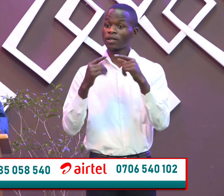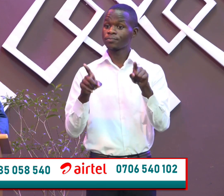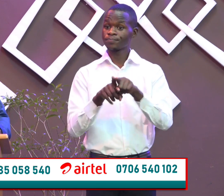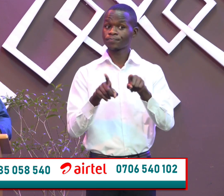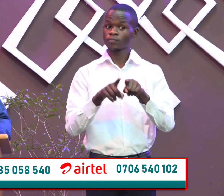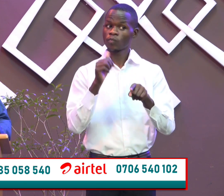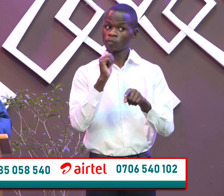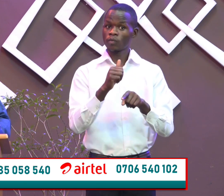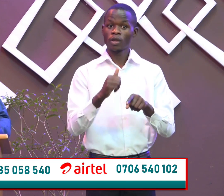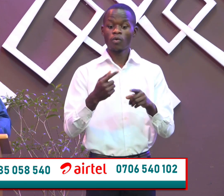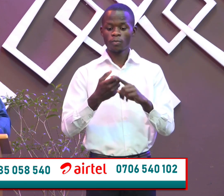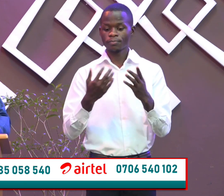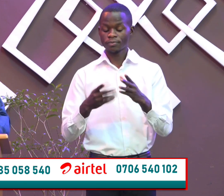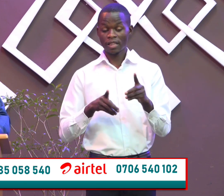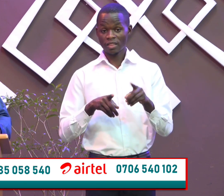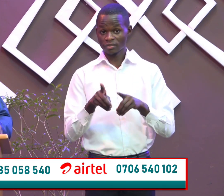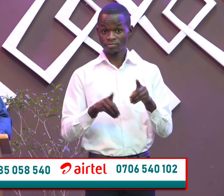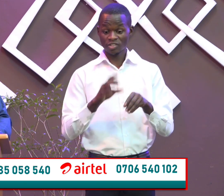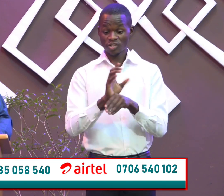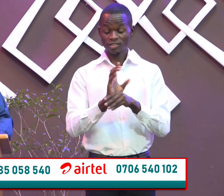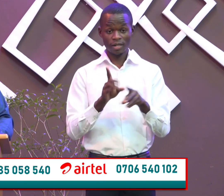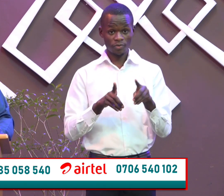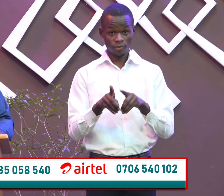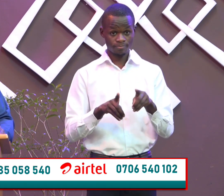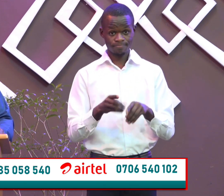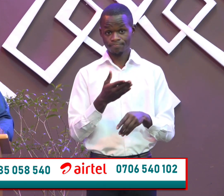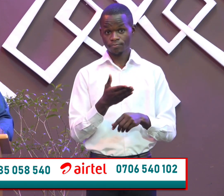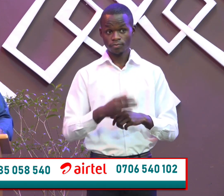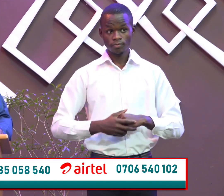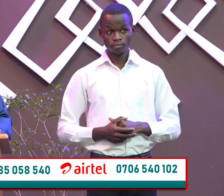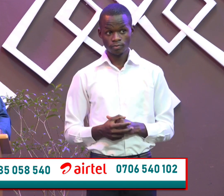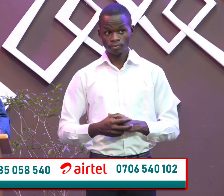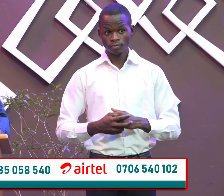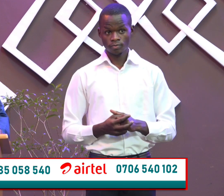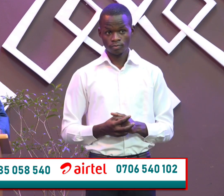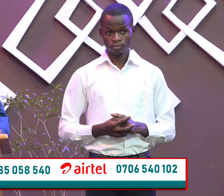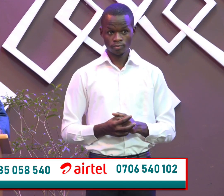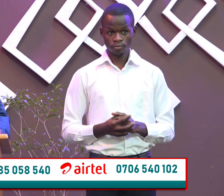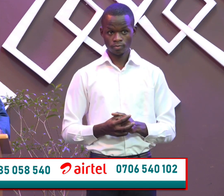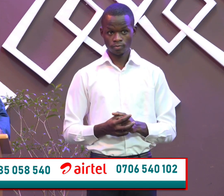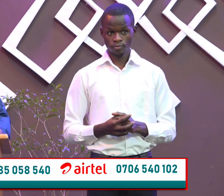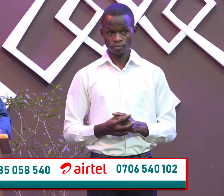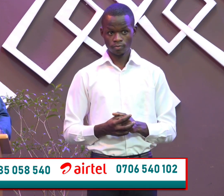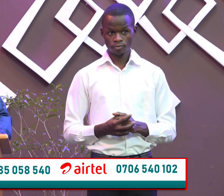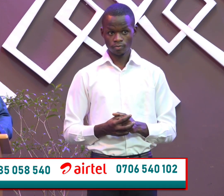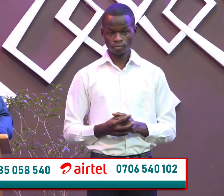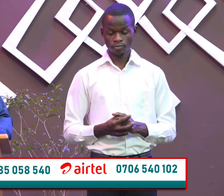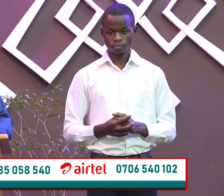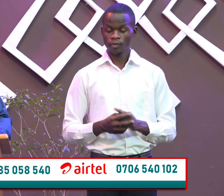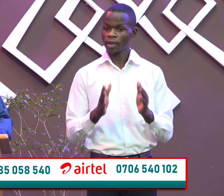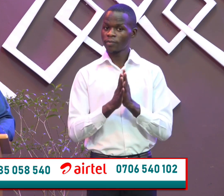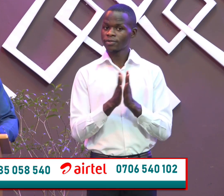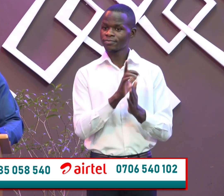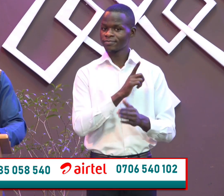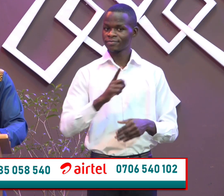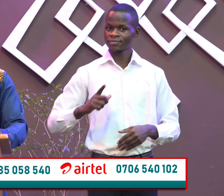the administration. Era ebizikolerwako byonna birabirizwa obukulembeze bw'ekkanisa. Mukama